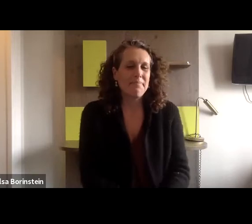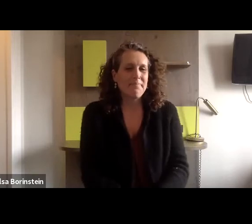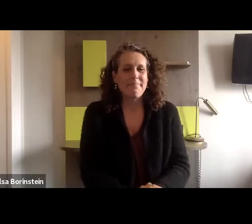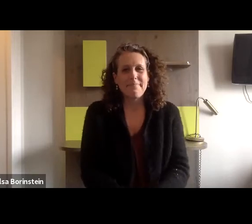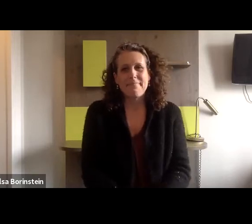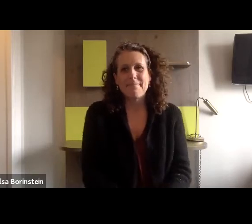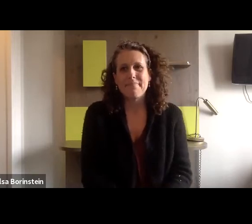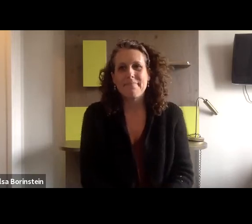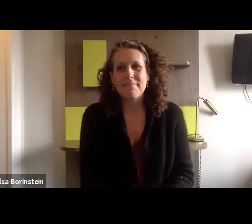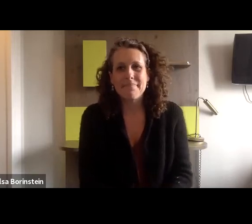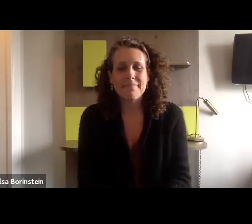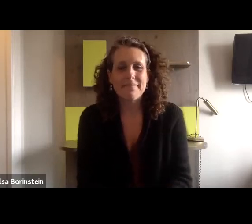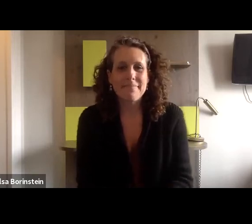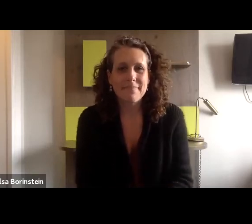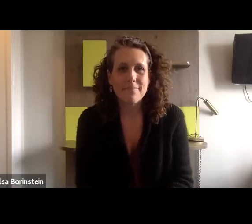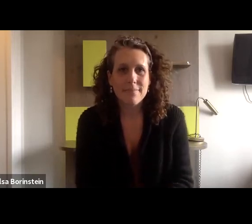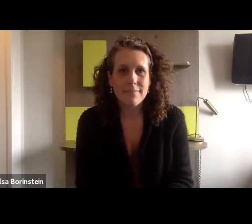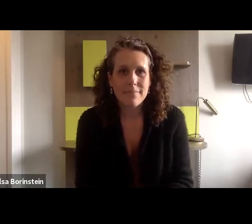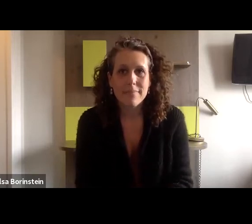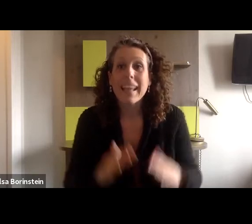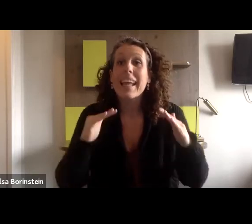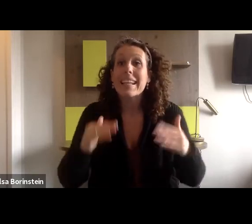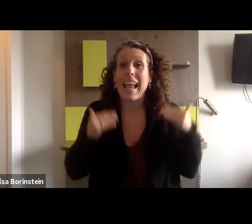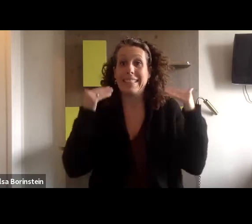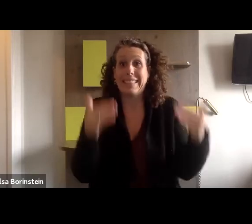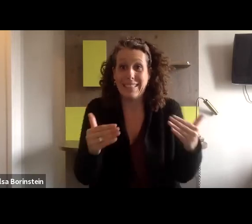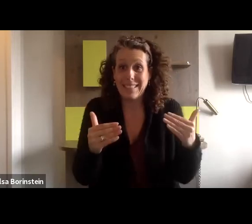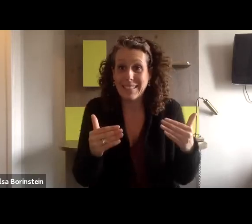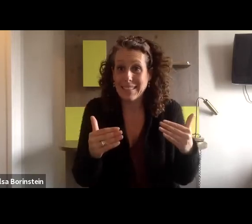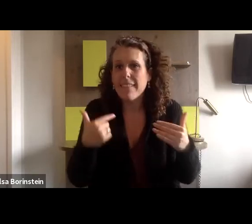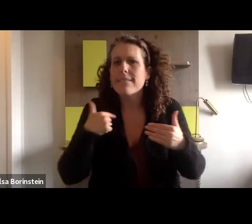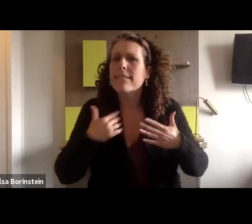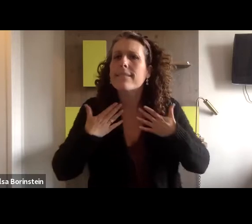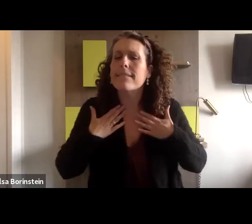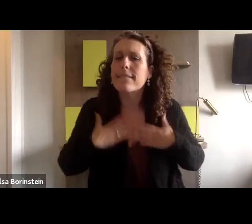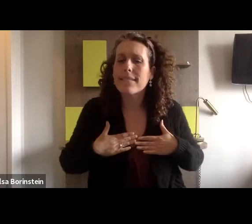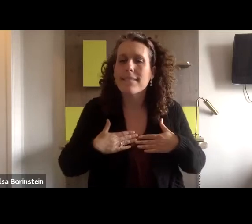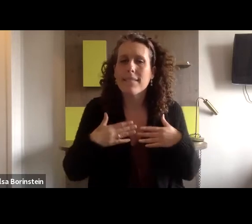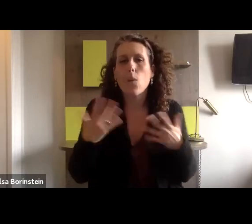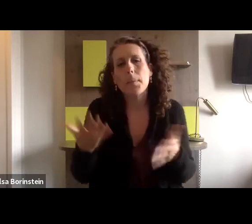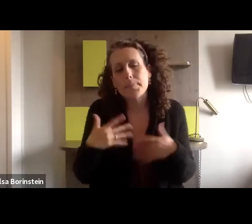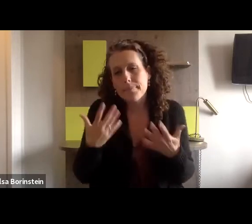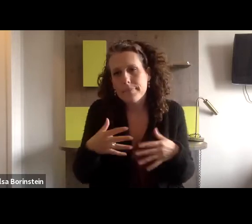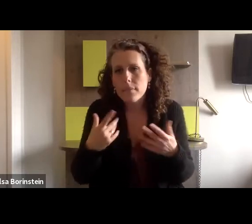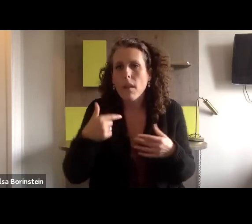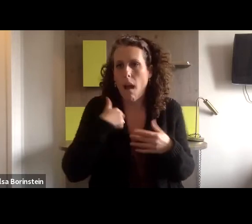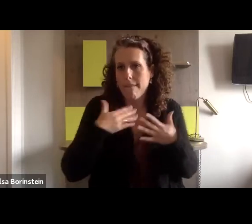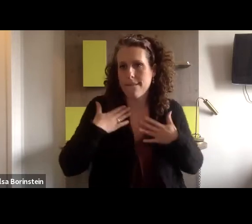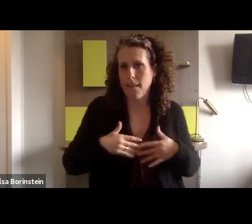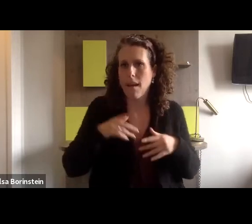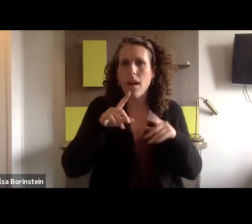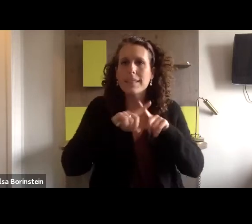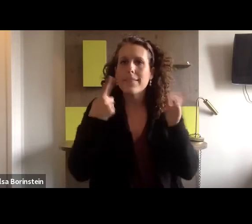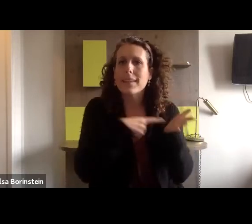So in the next step, I would like to look at, I'm going through different examples